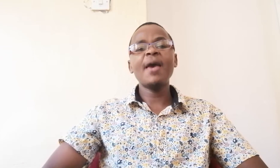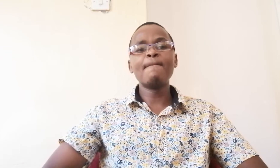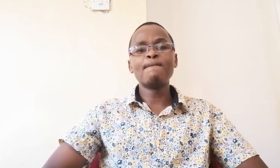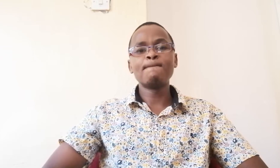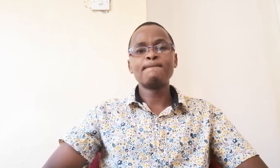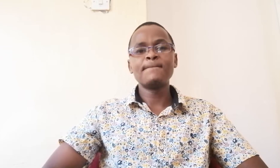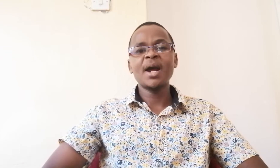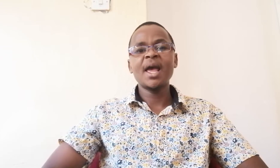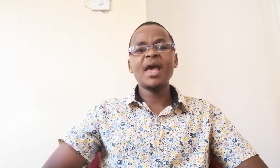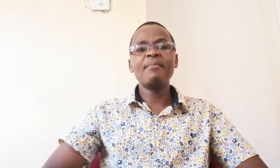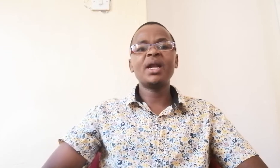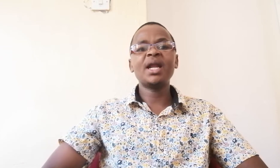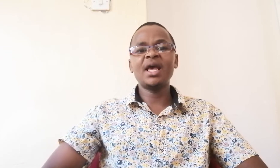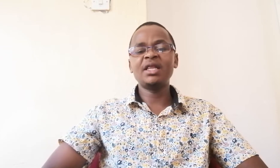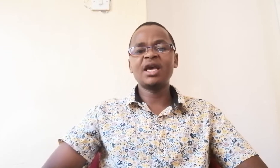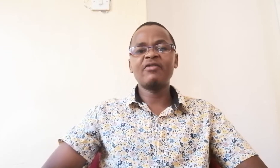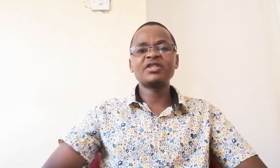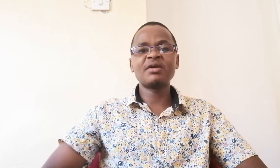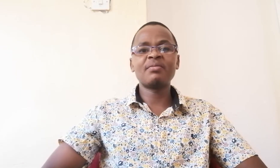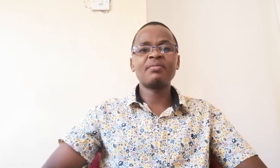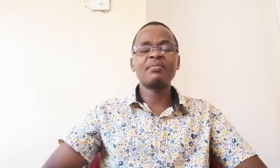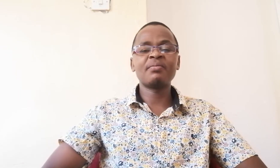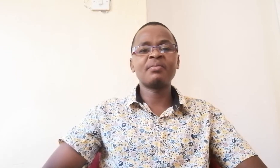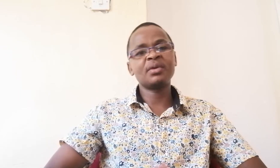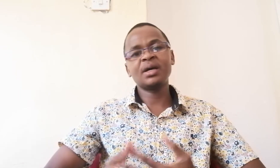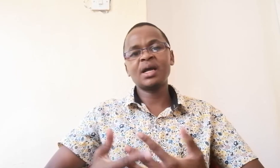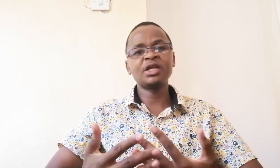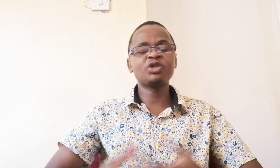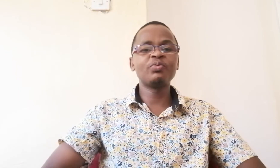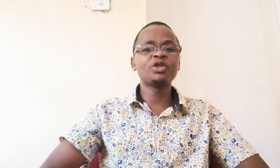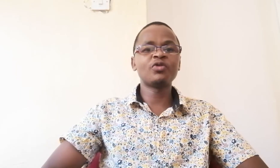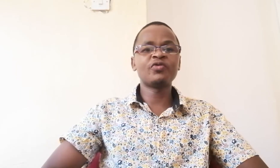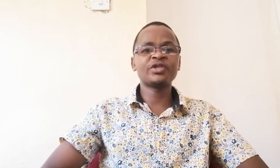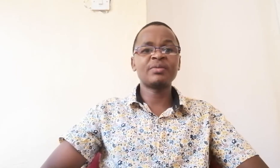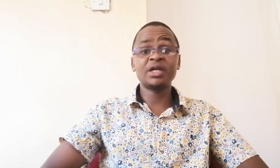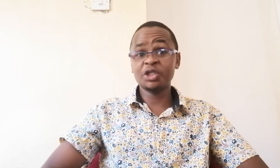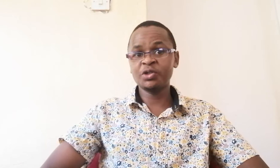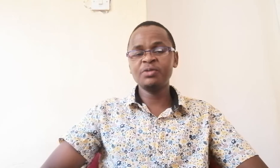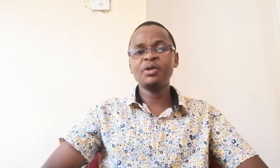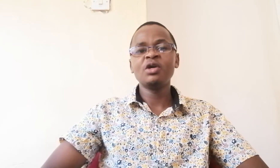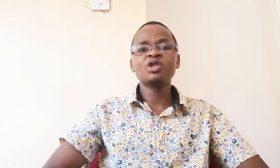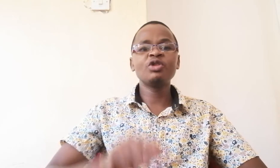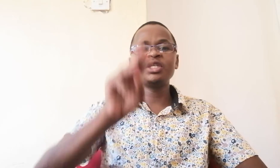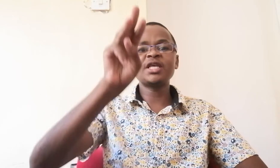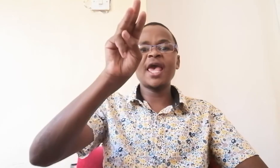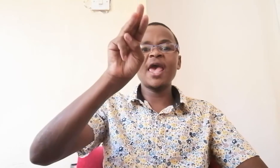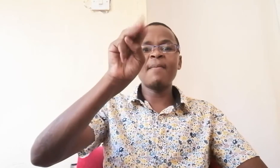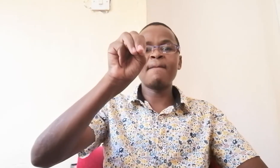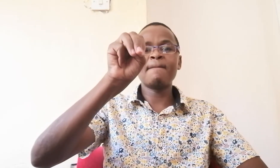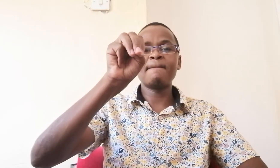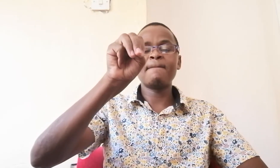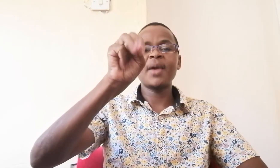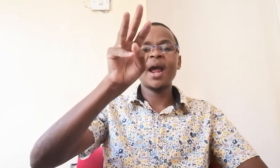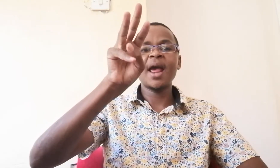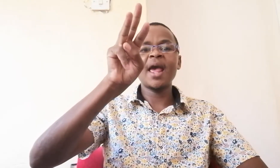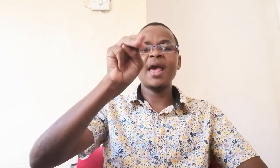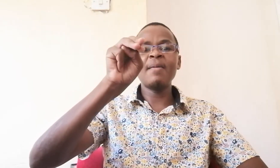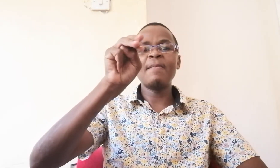M and N, they have a little bit of some relationship. So this is M. M.